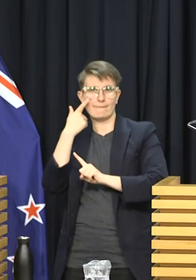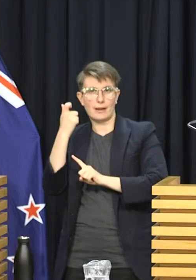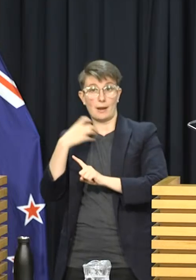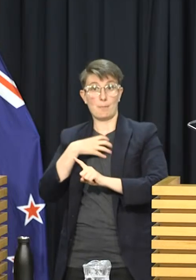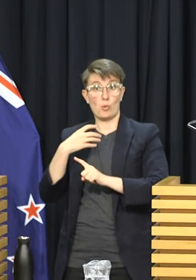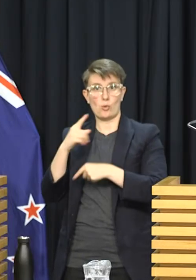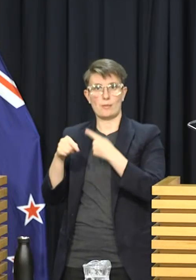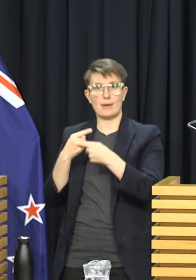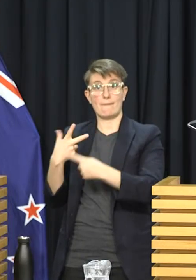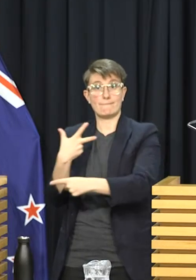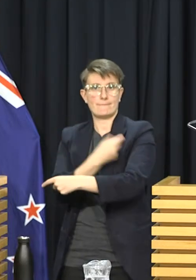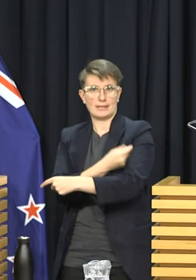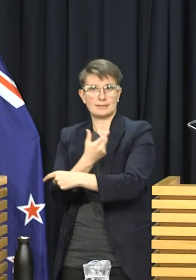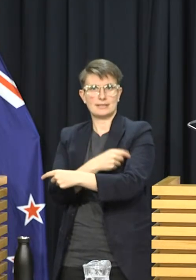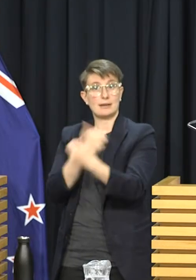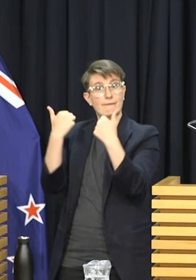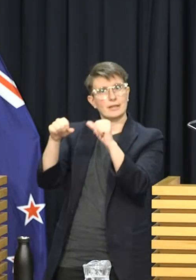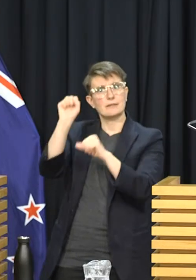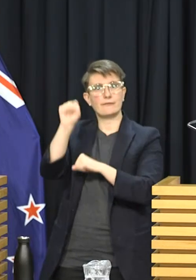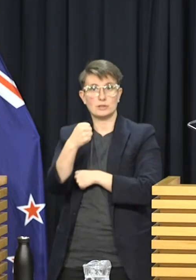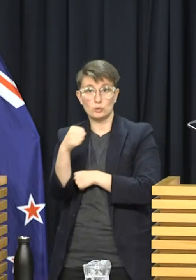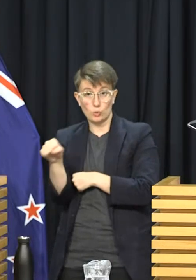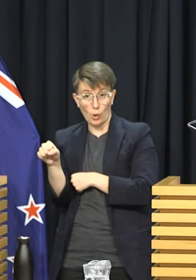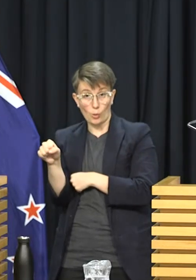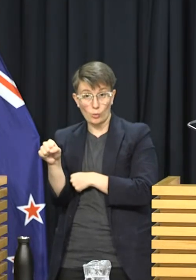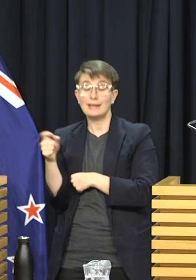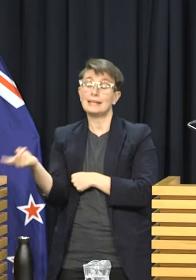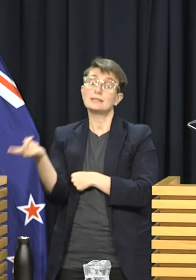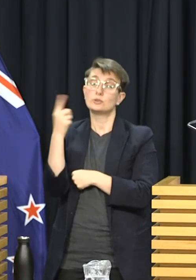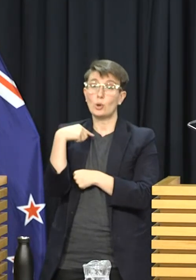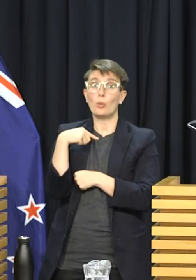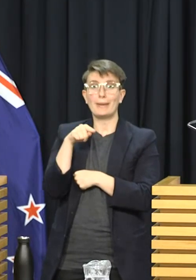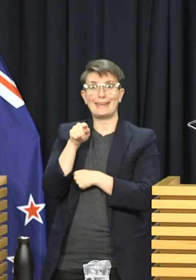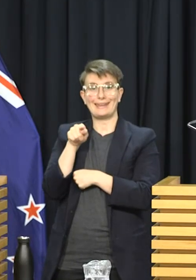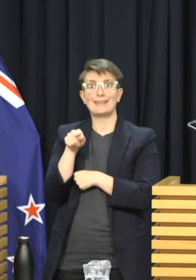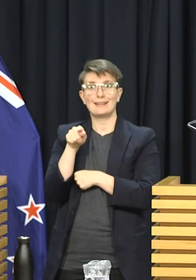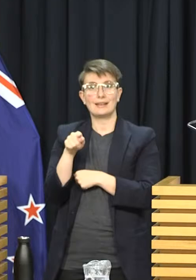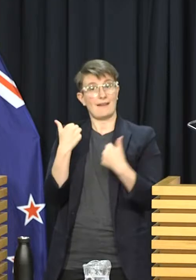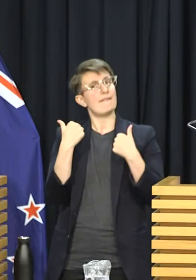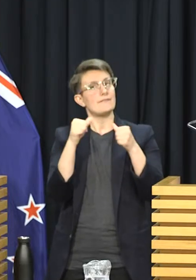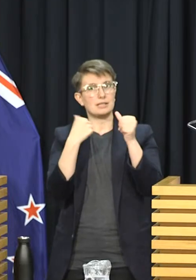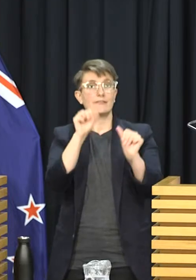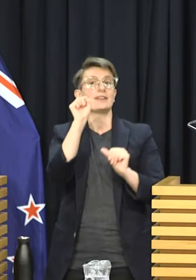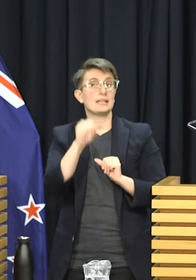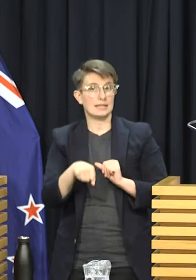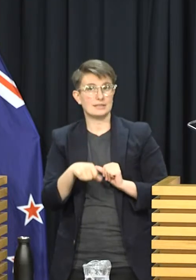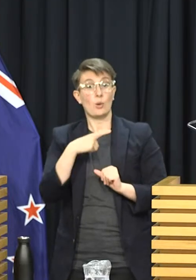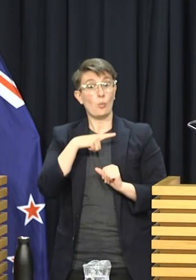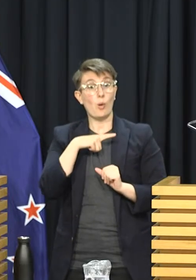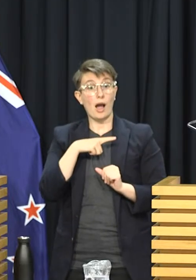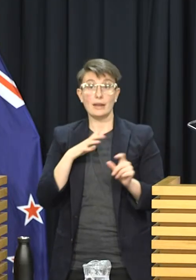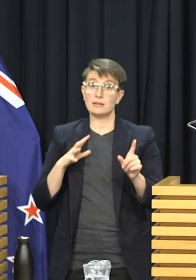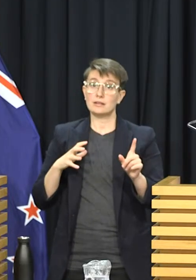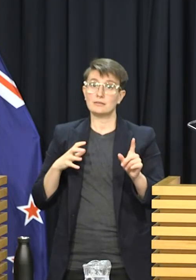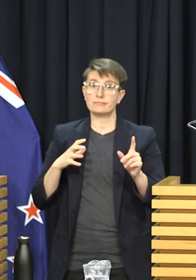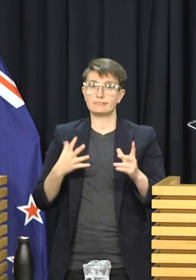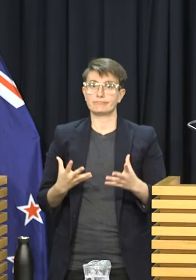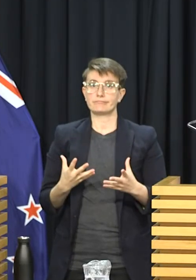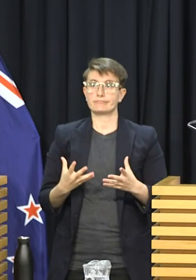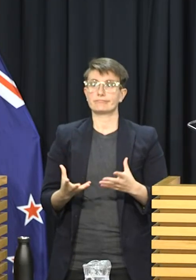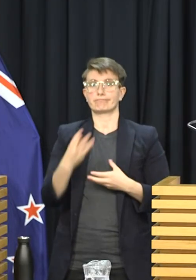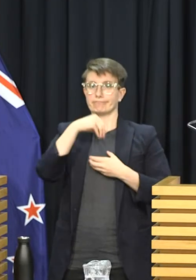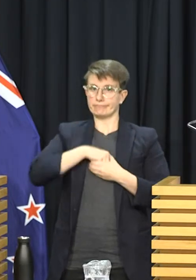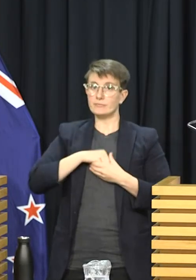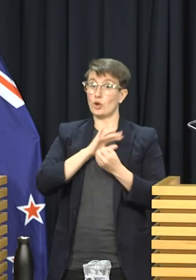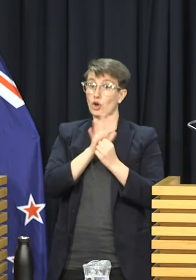he says the key thing we should be taking away is this vaccine is highly effective at protecting individuals, and seems